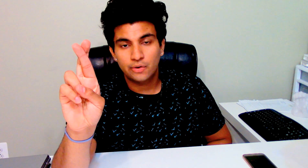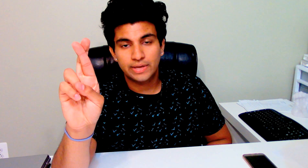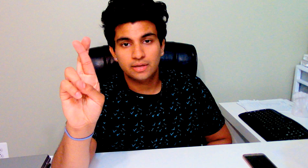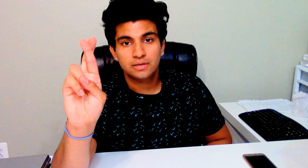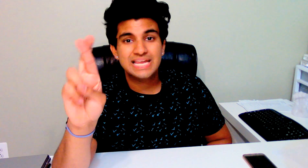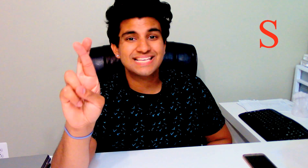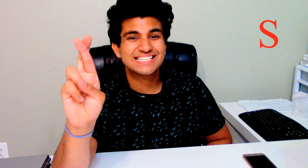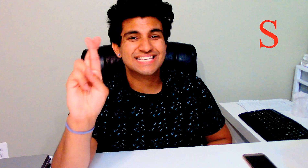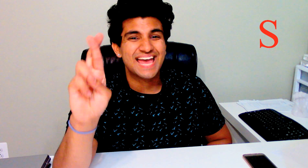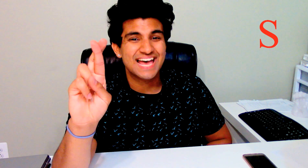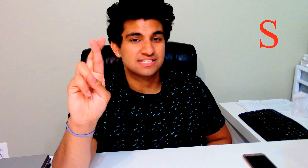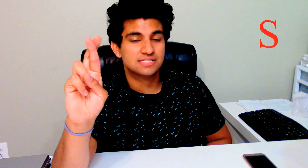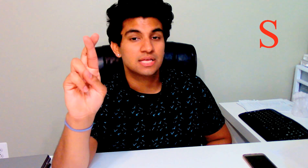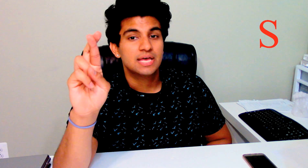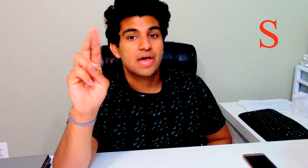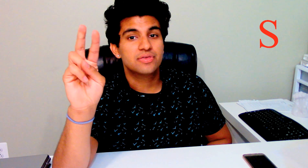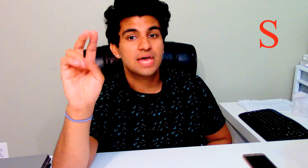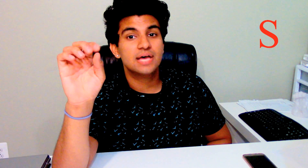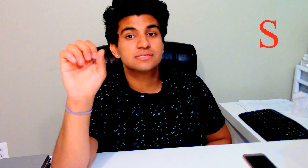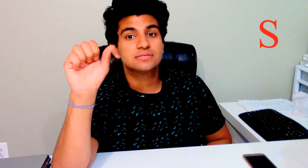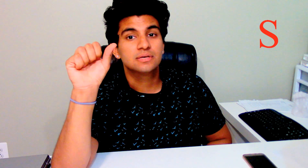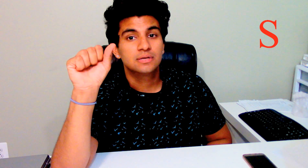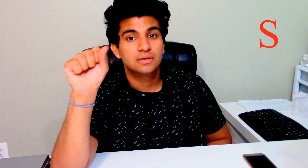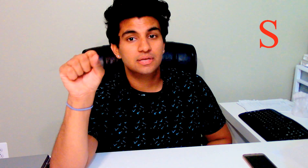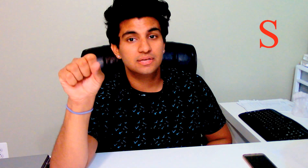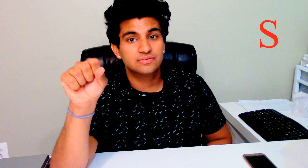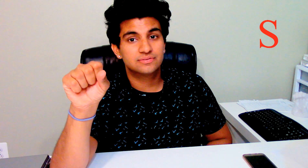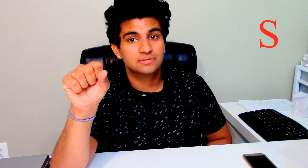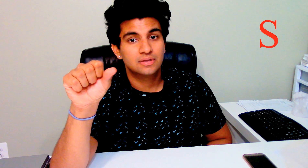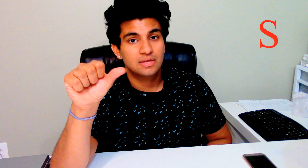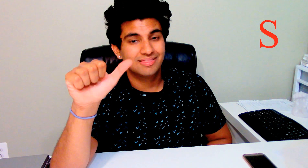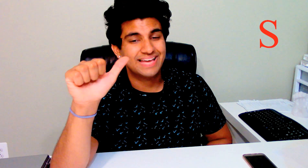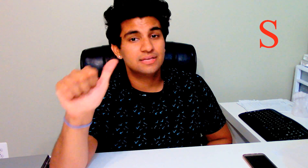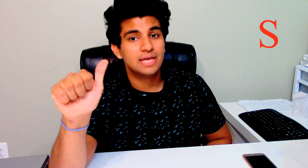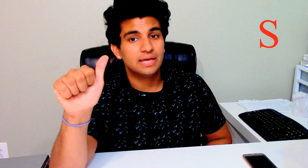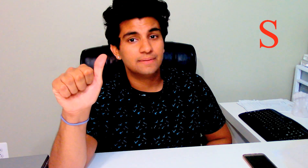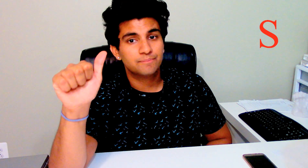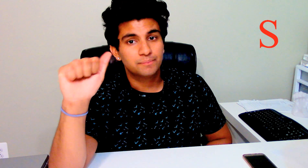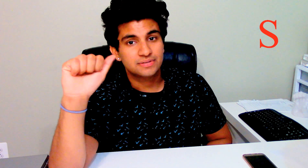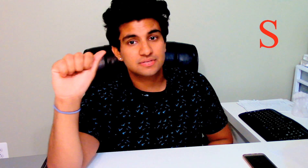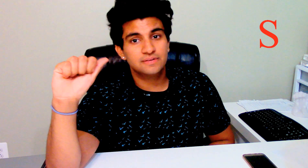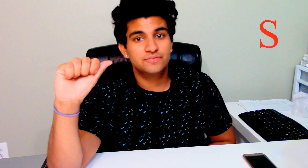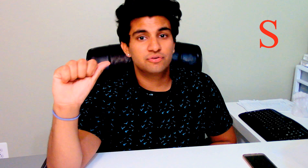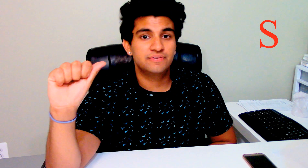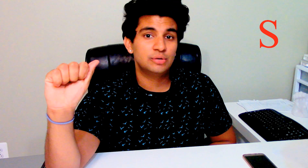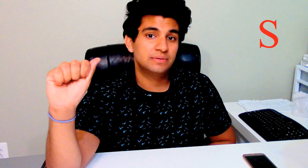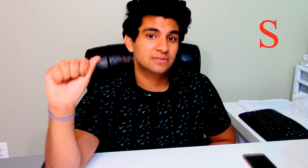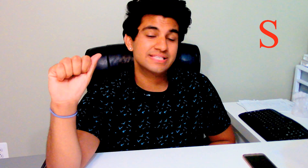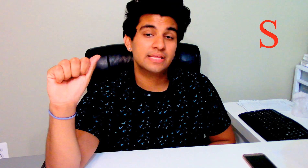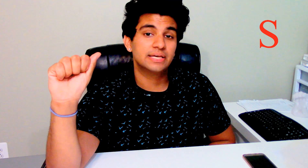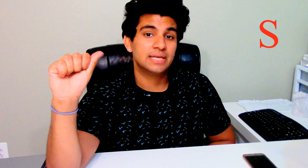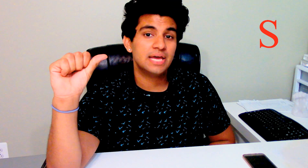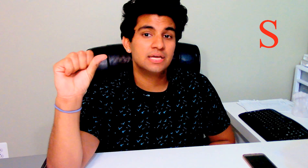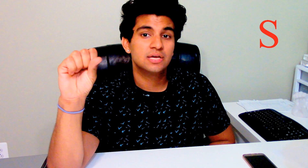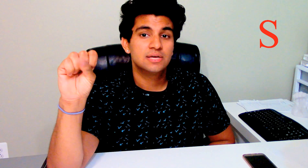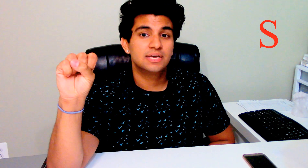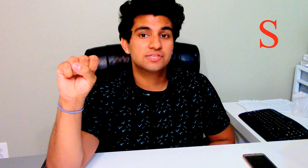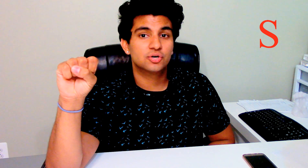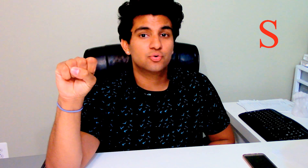Okay, next is an S, and then S is like an A, but instead of your finger being to the side like an A, it's